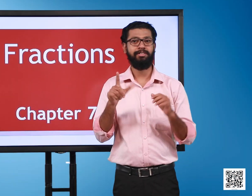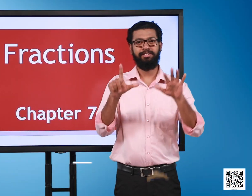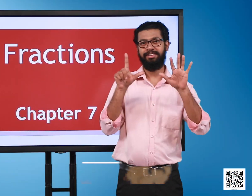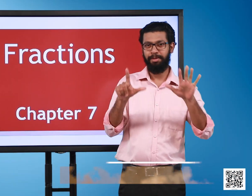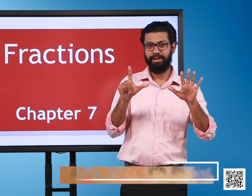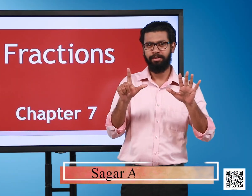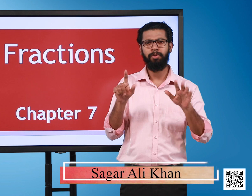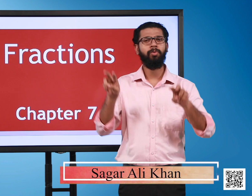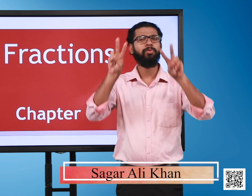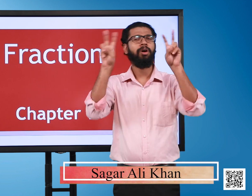Fractions.